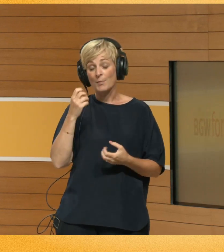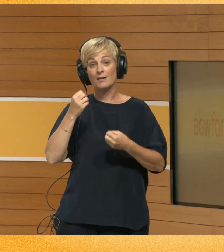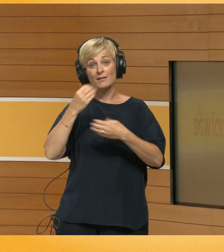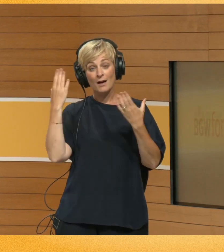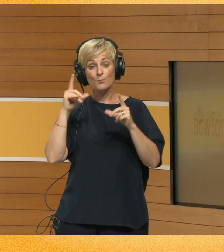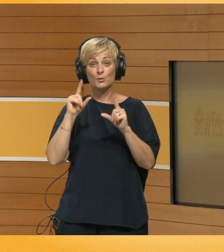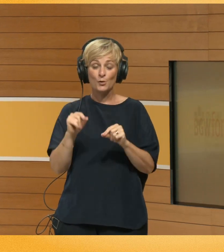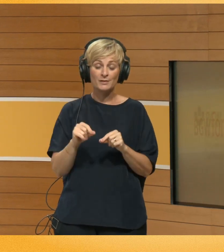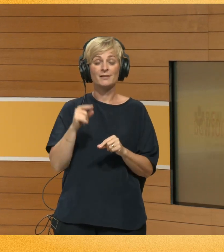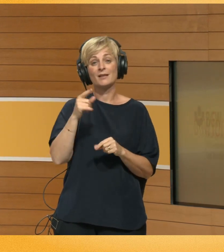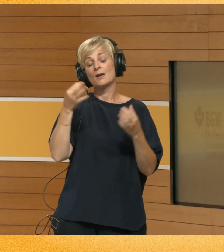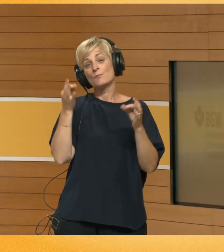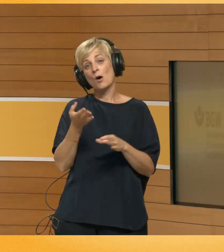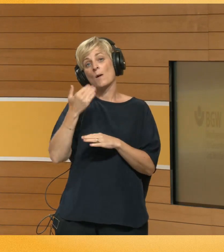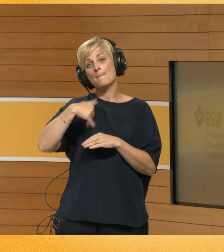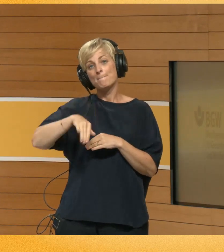it's a trade-off.